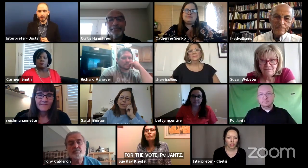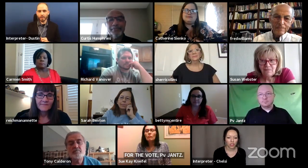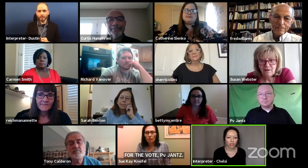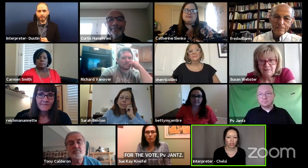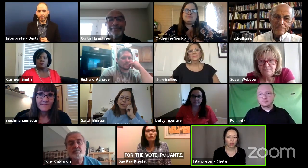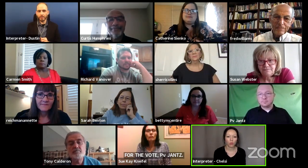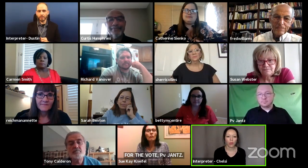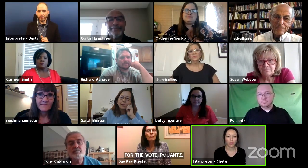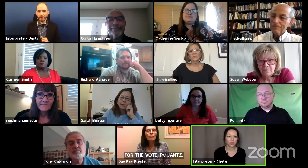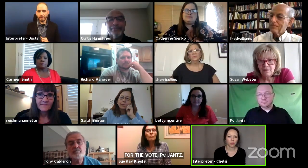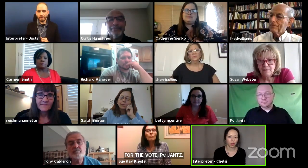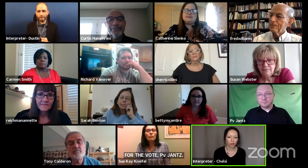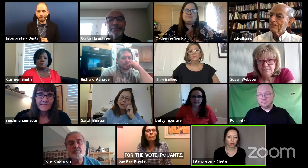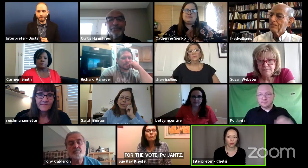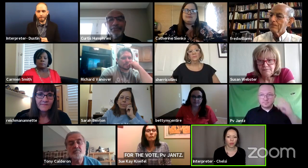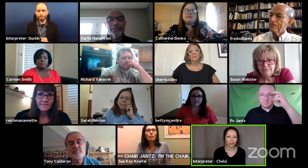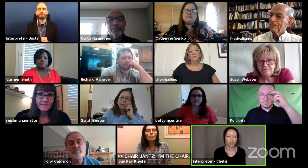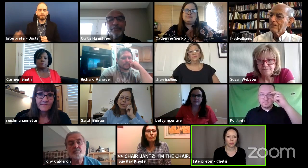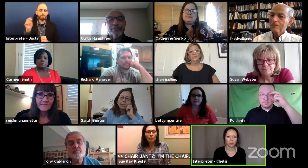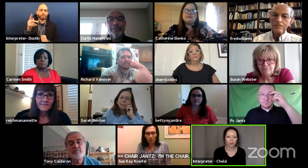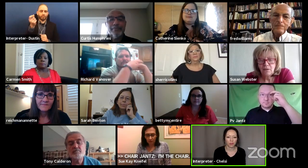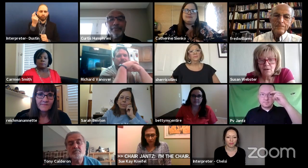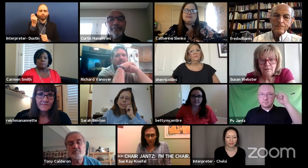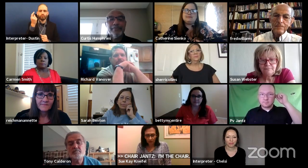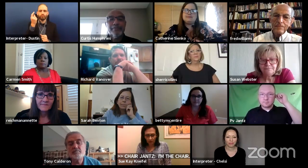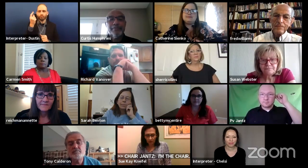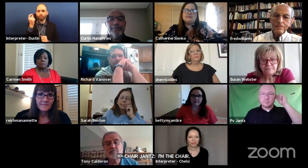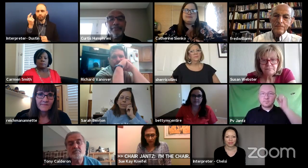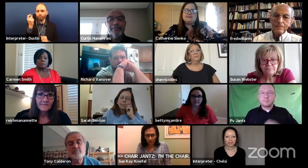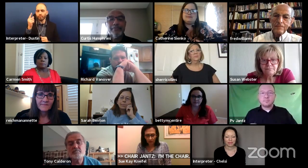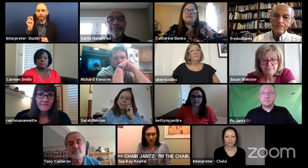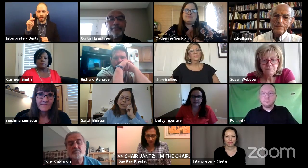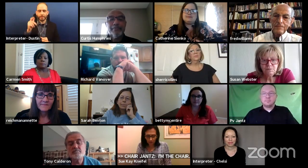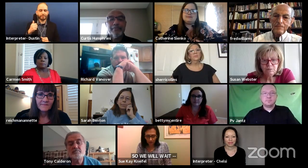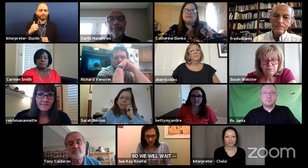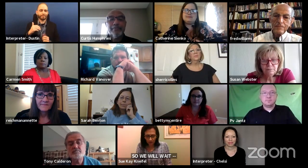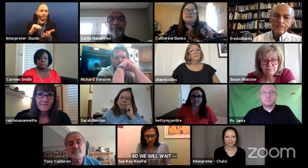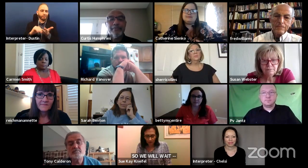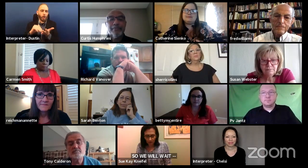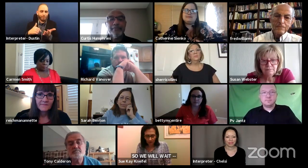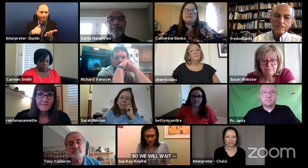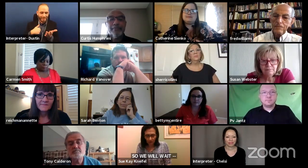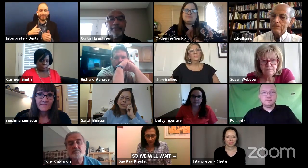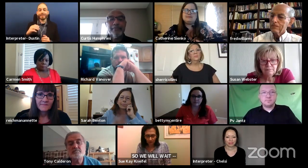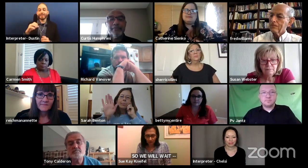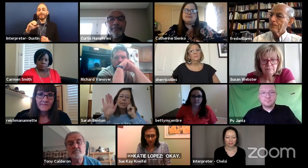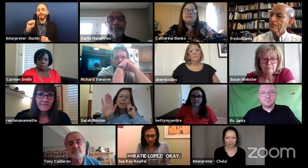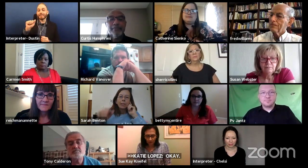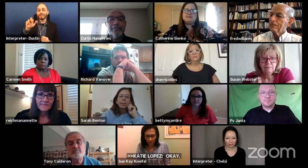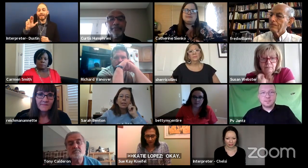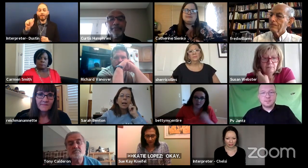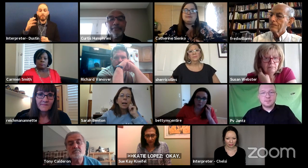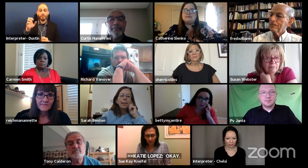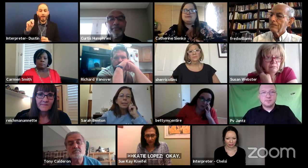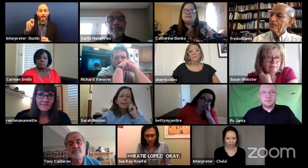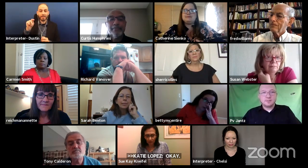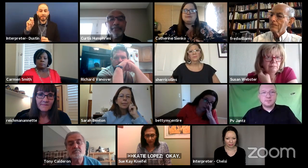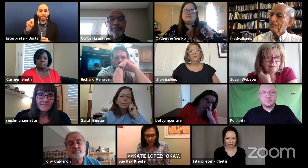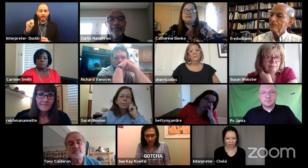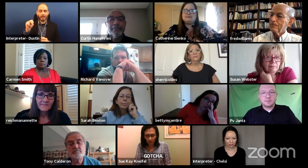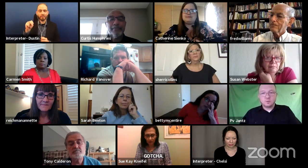I'm the chair, so we'll wait until we go Okay, through the rest gotcha, of the names. gotcha. Pardon me. Commissioner Sarah Benton,